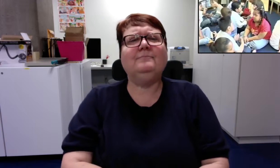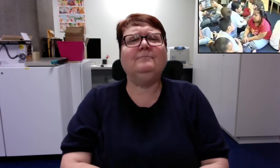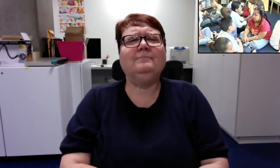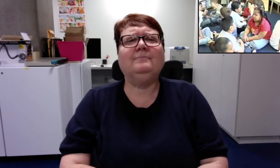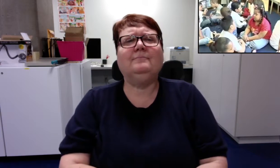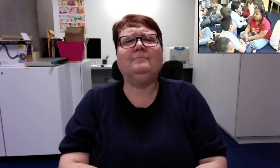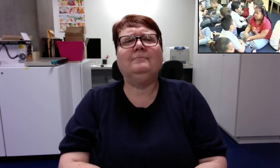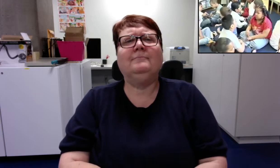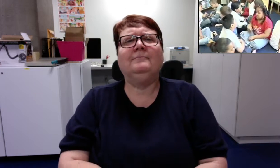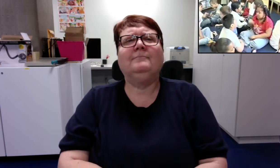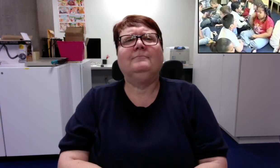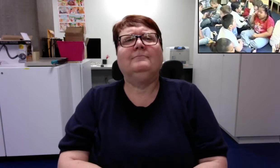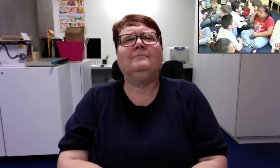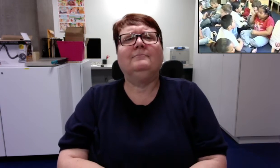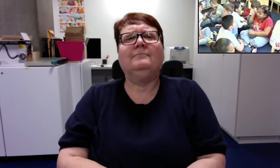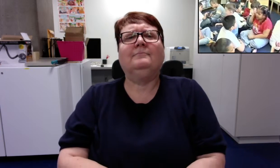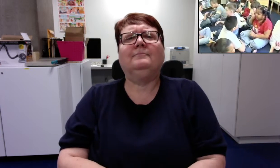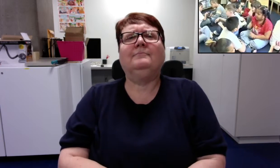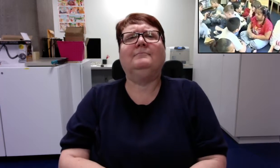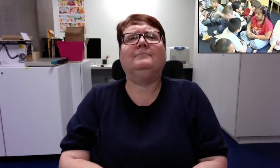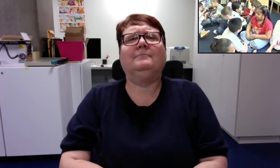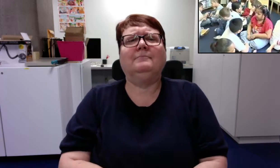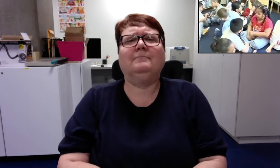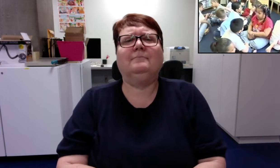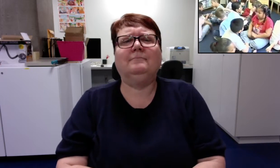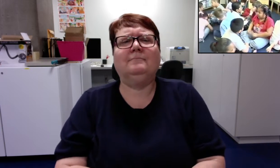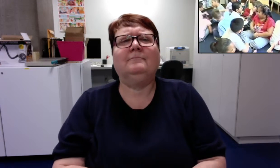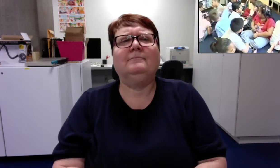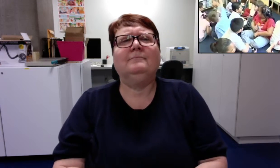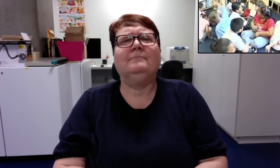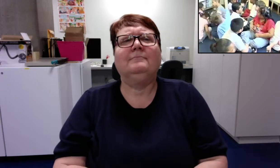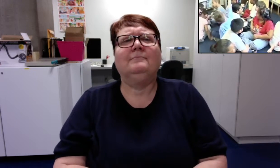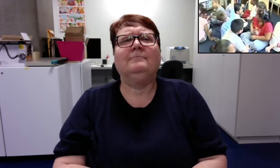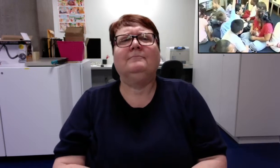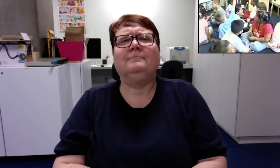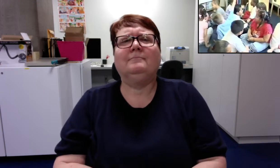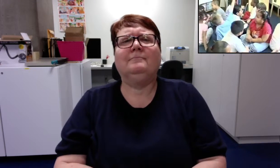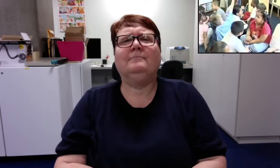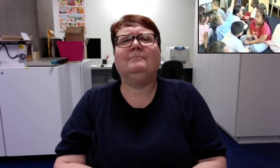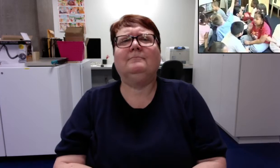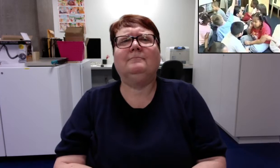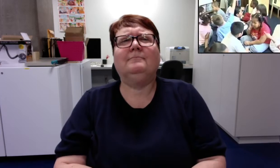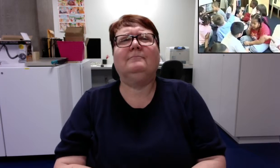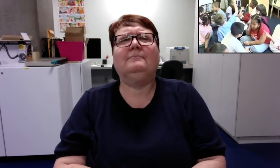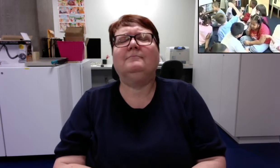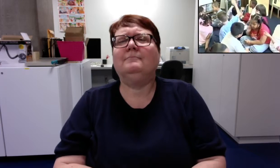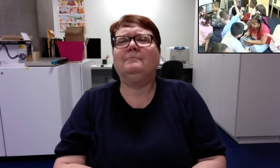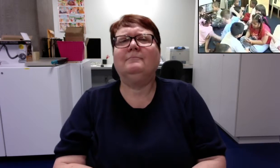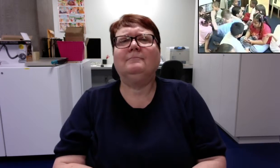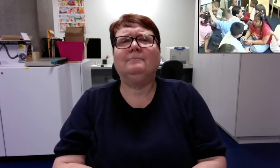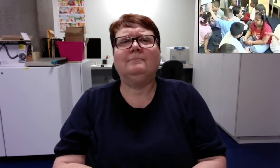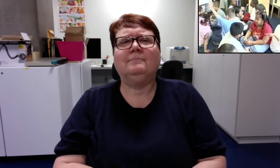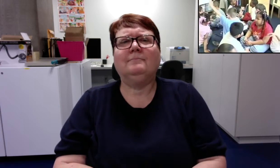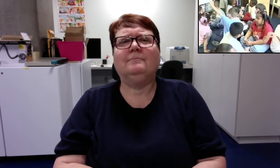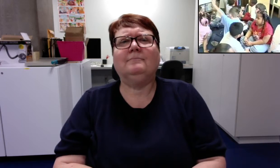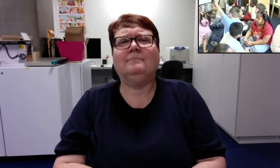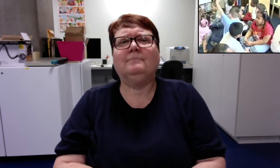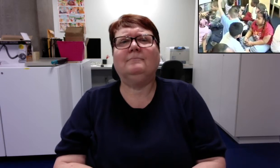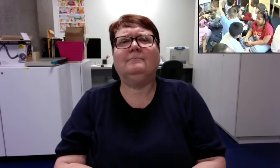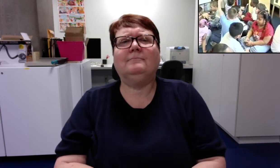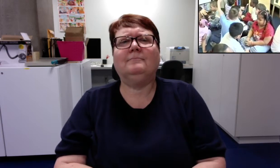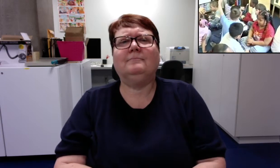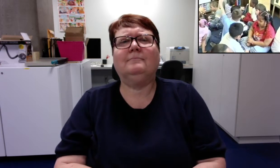stands straight on the brush. To help her figure out the word. Brush on the